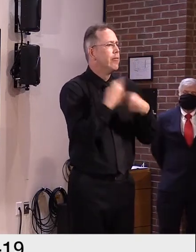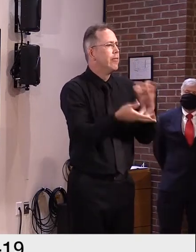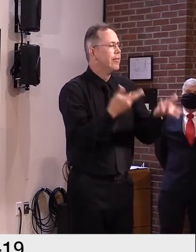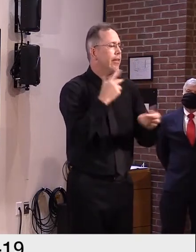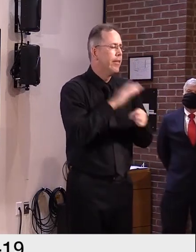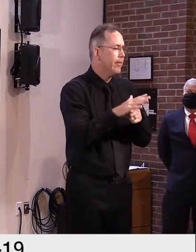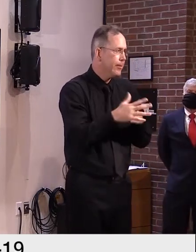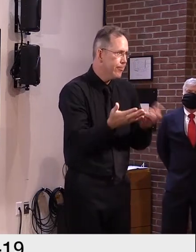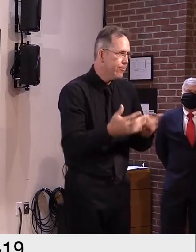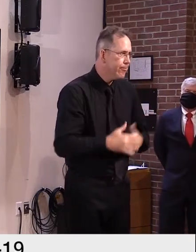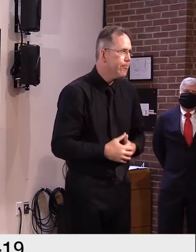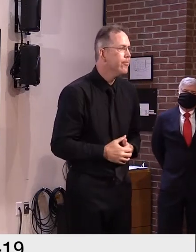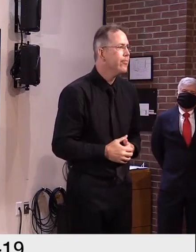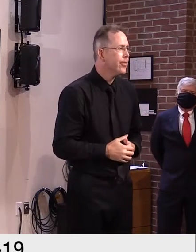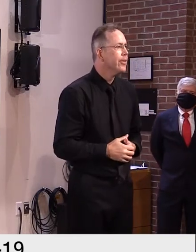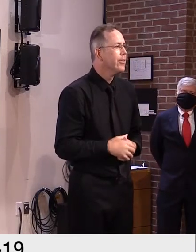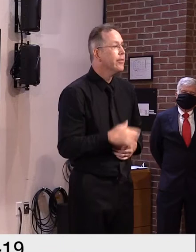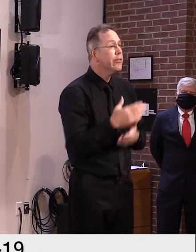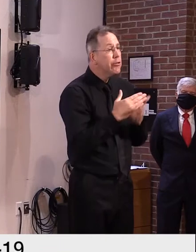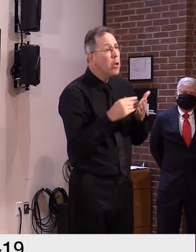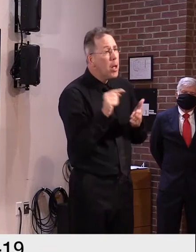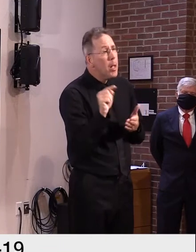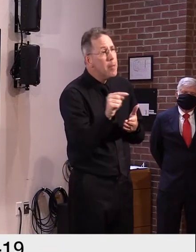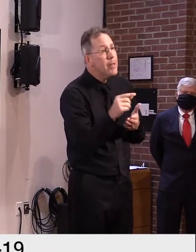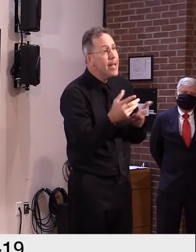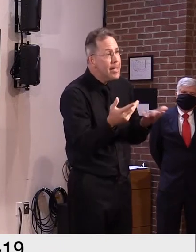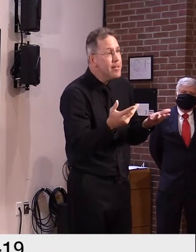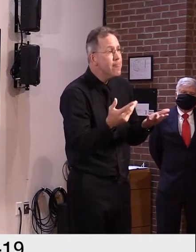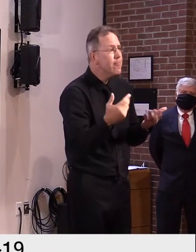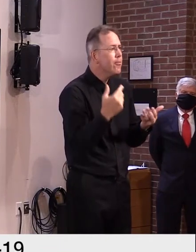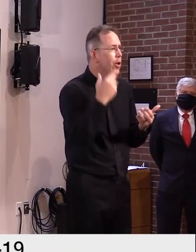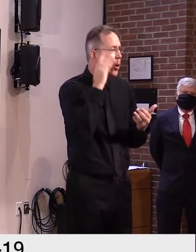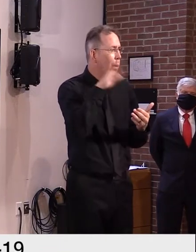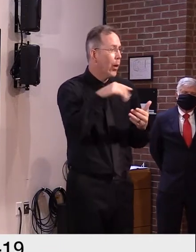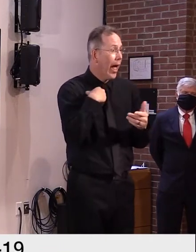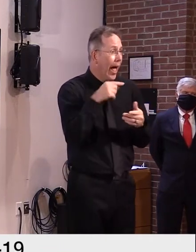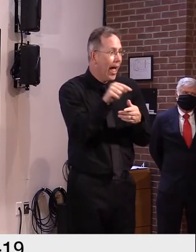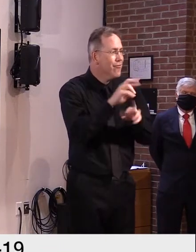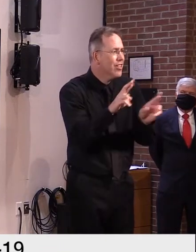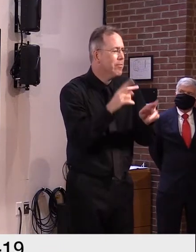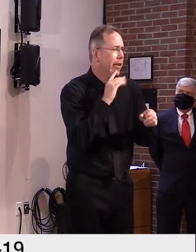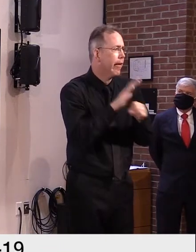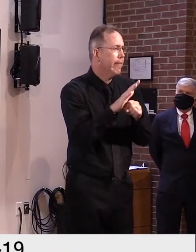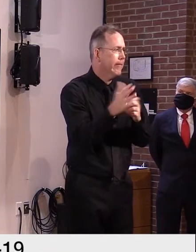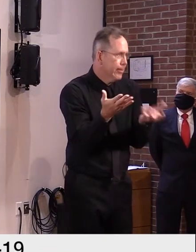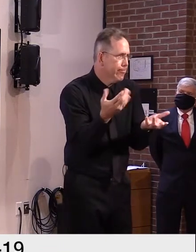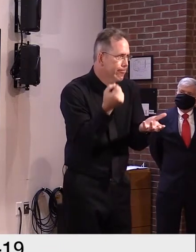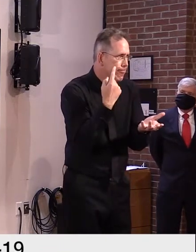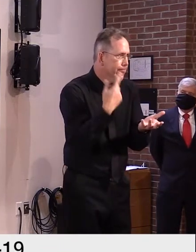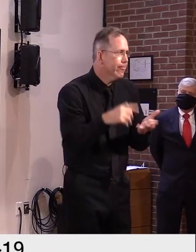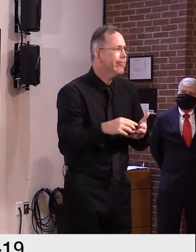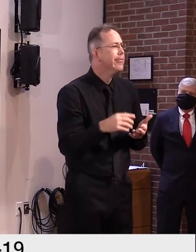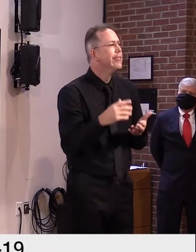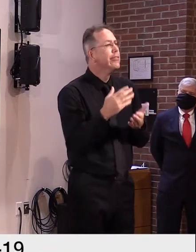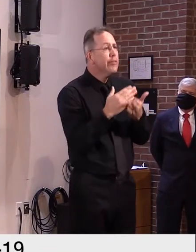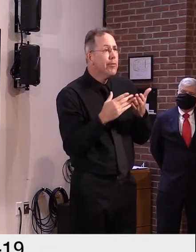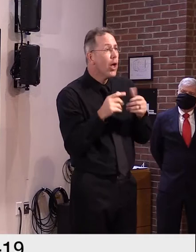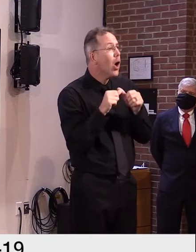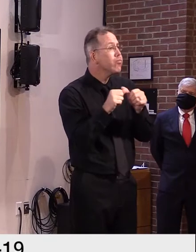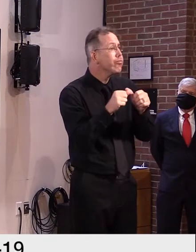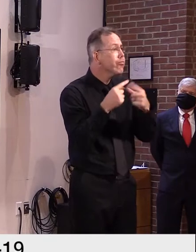and have actually provided those resources to many of them, but we know it's not enough. That's why I continue to say we could use some more